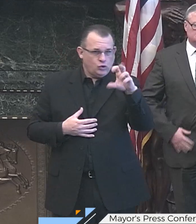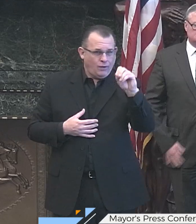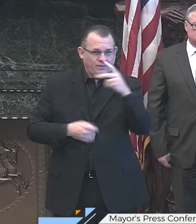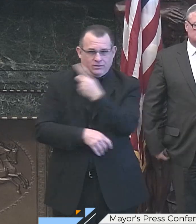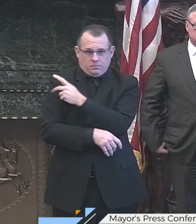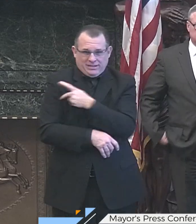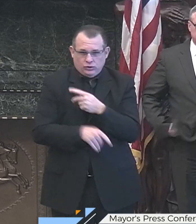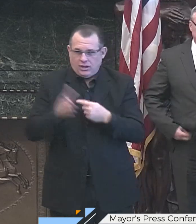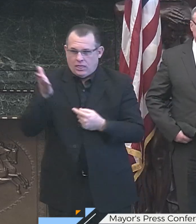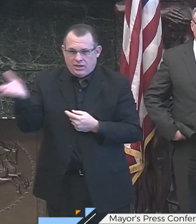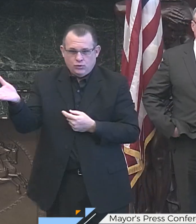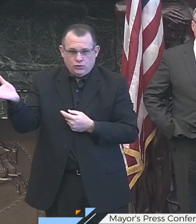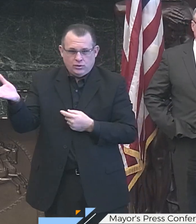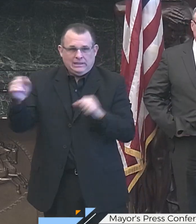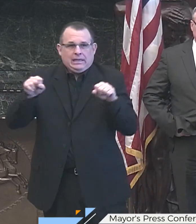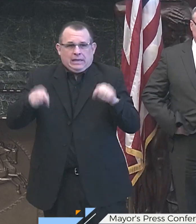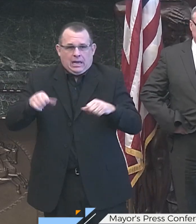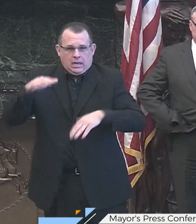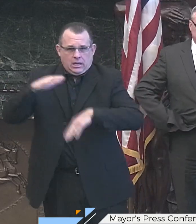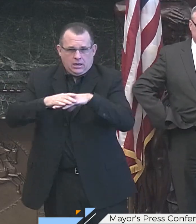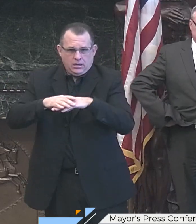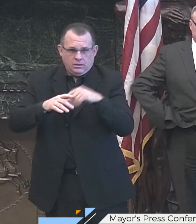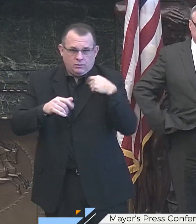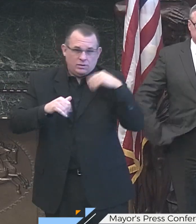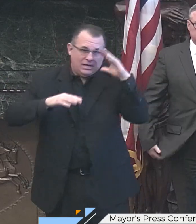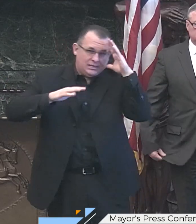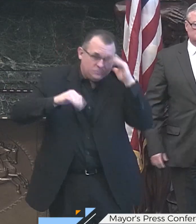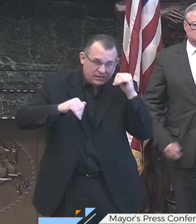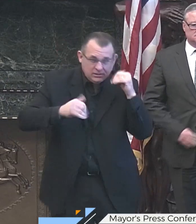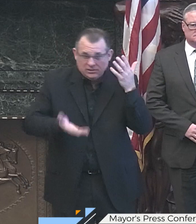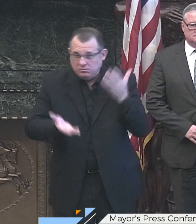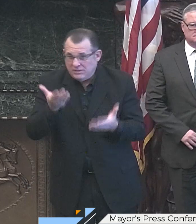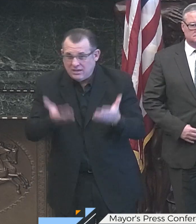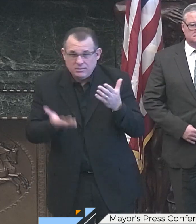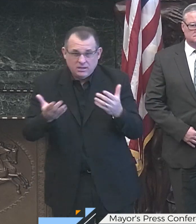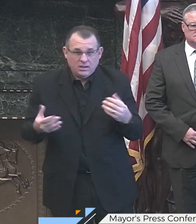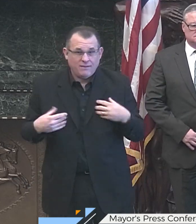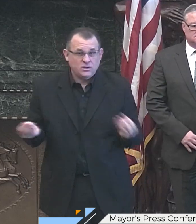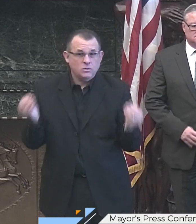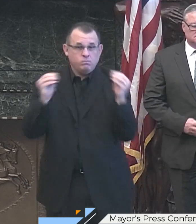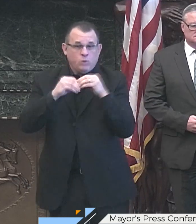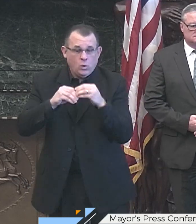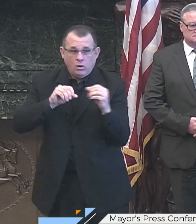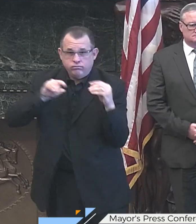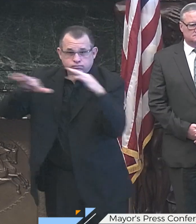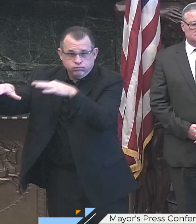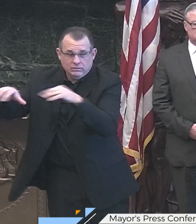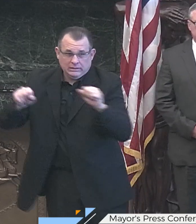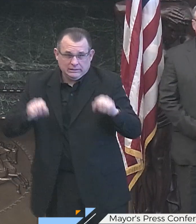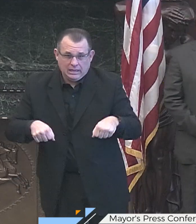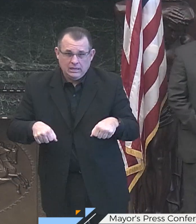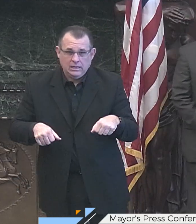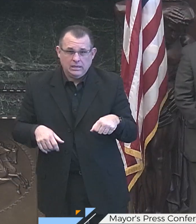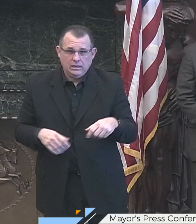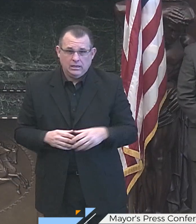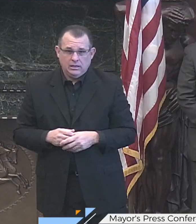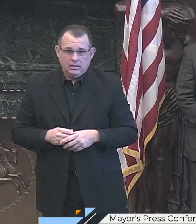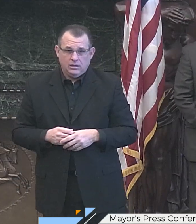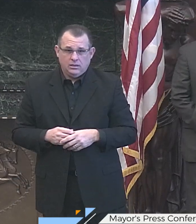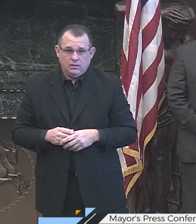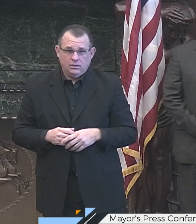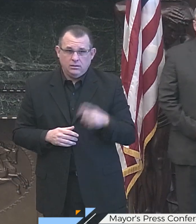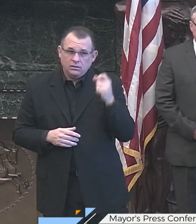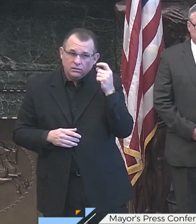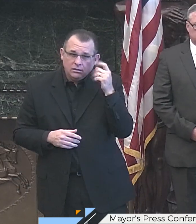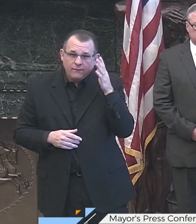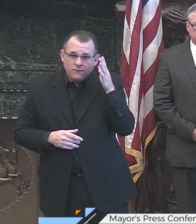need to be far greater than that, and are cautiously optimistic to see additional resources deployed to the site in the future.